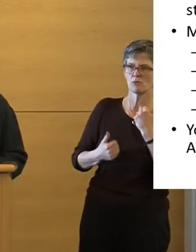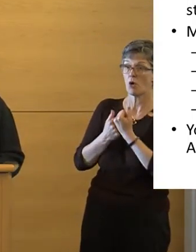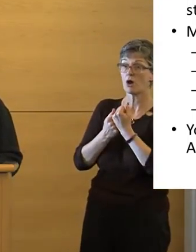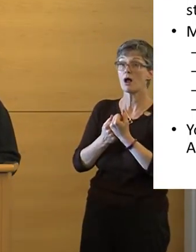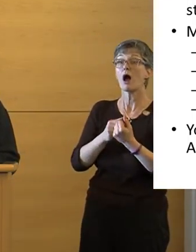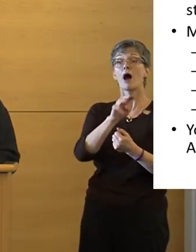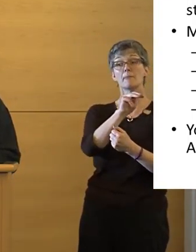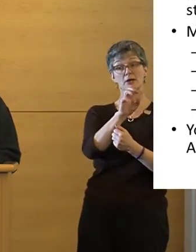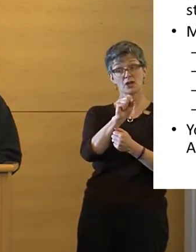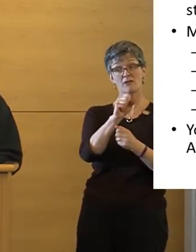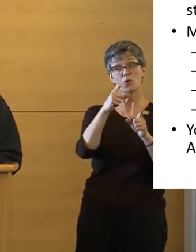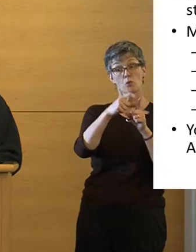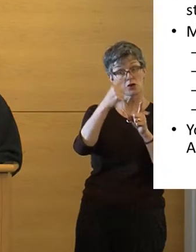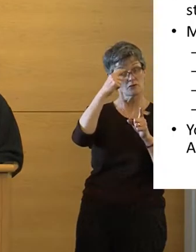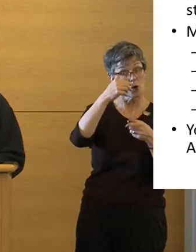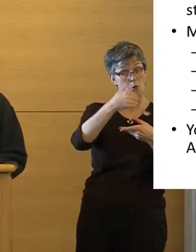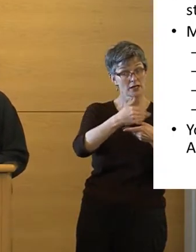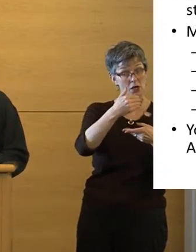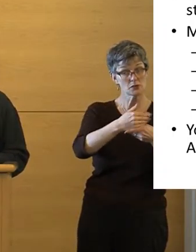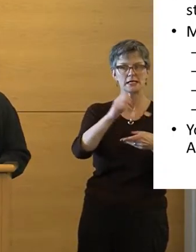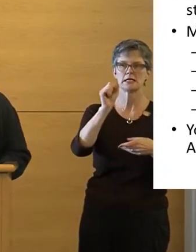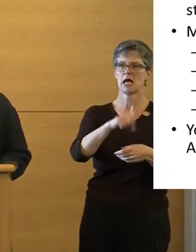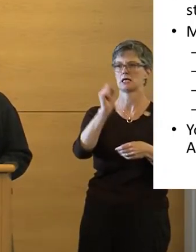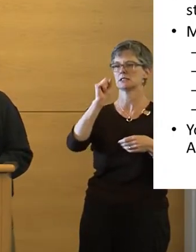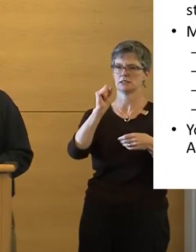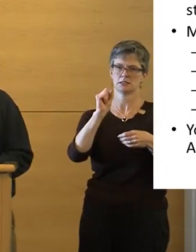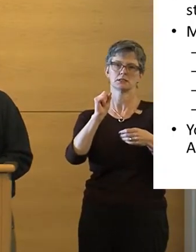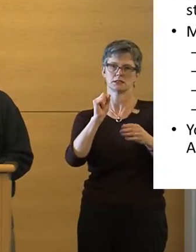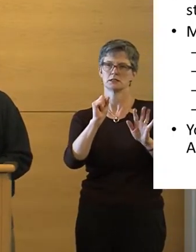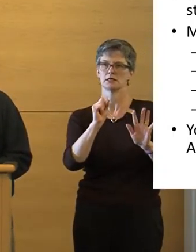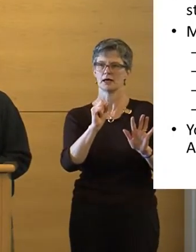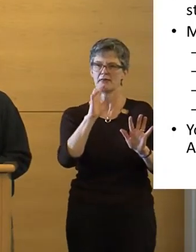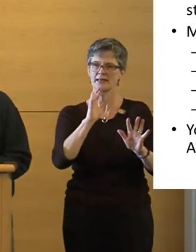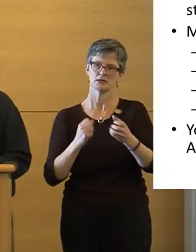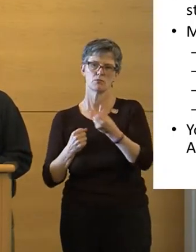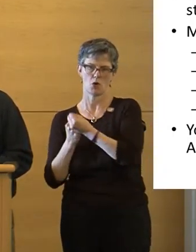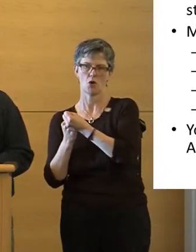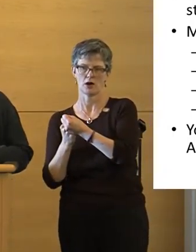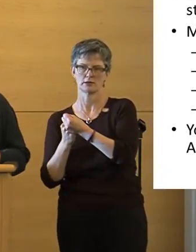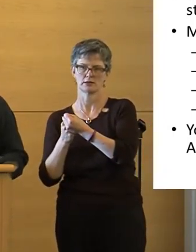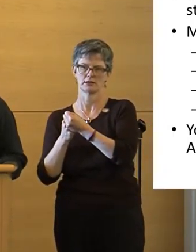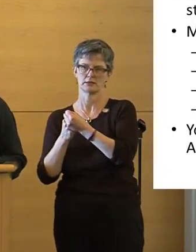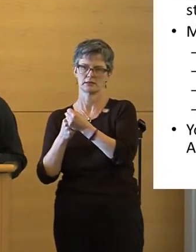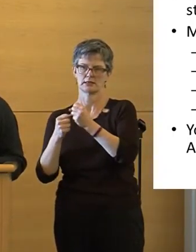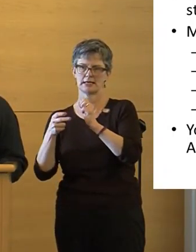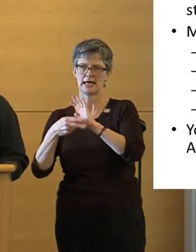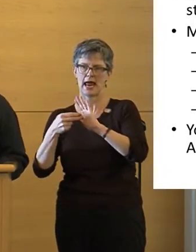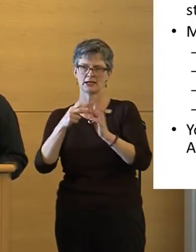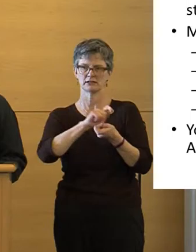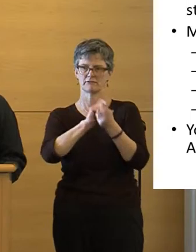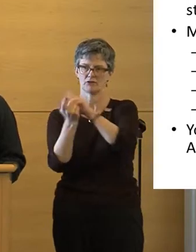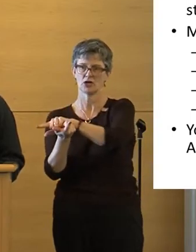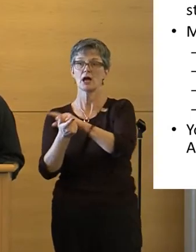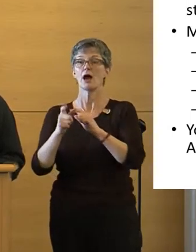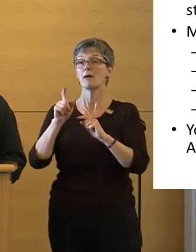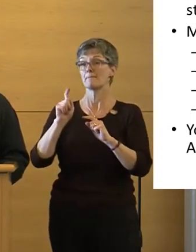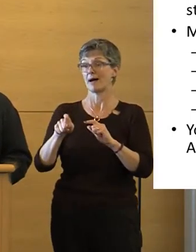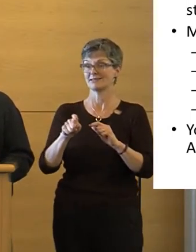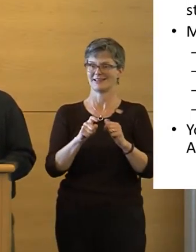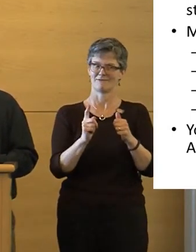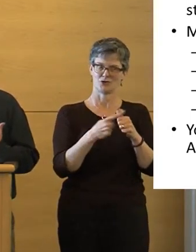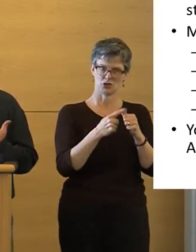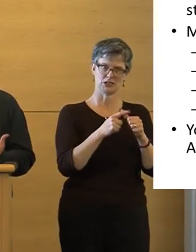get passed on to the PDF. If you do it in the right tools, then it does. And so that's the trick, is knowing which tools support tagged